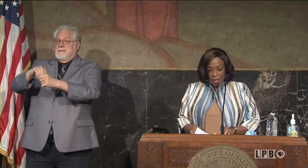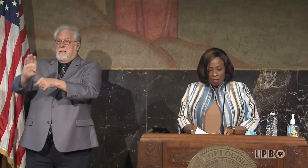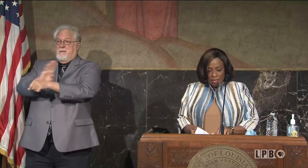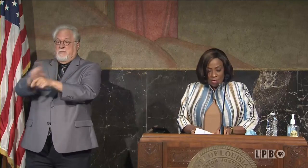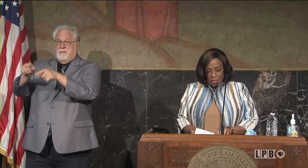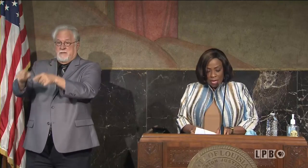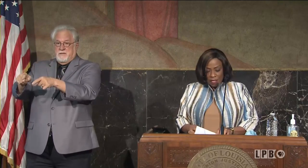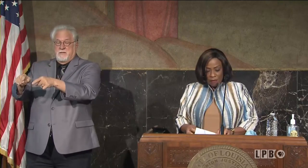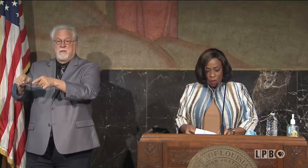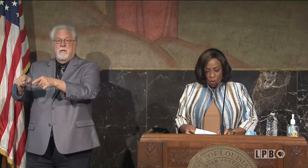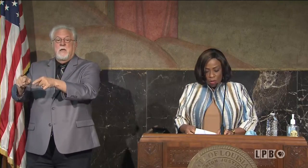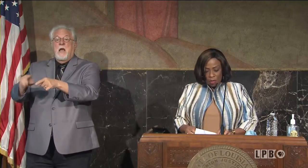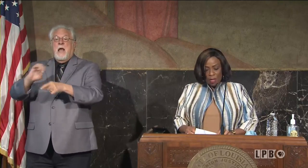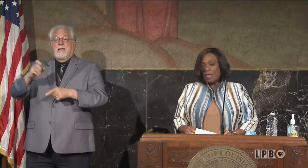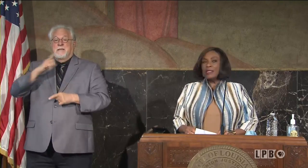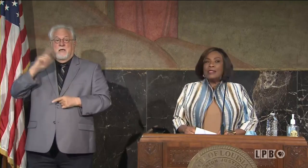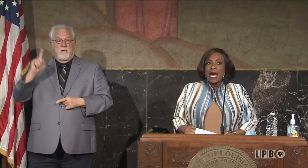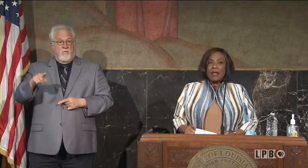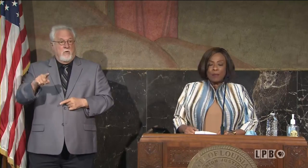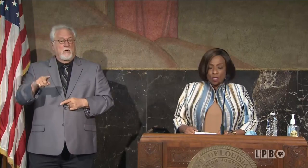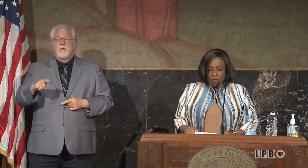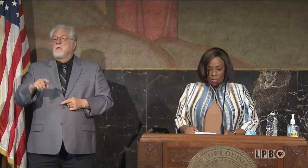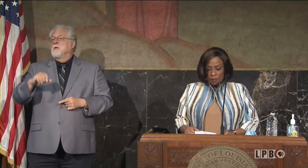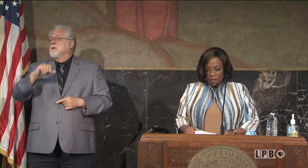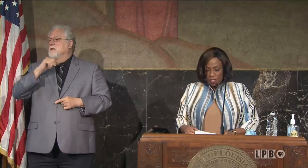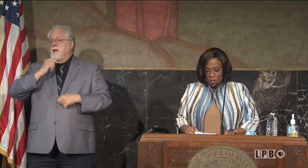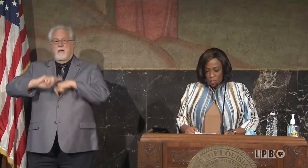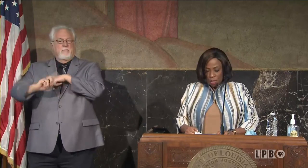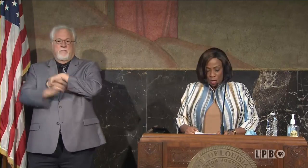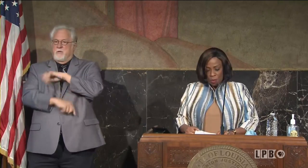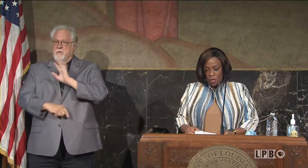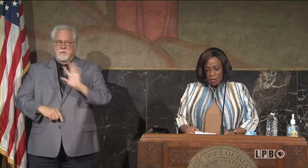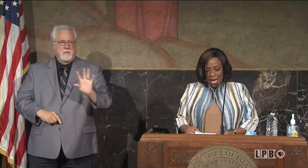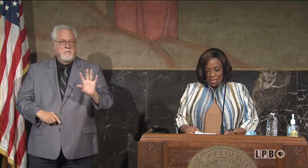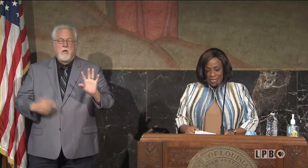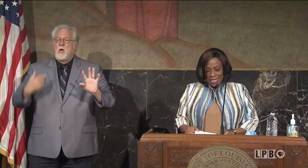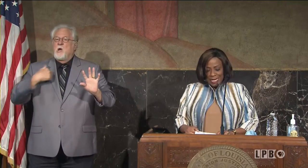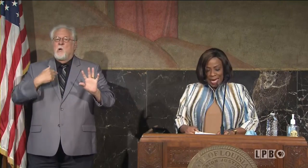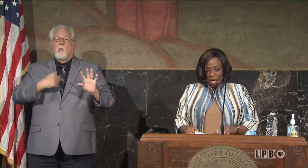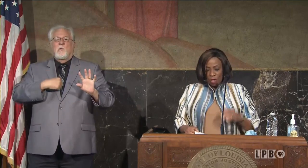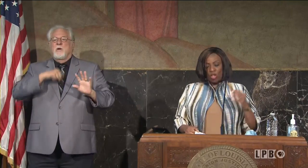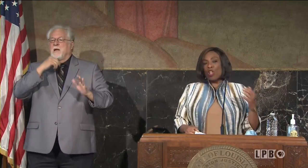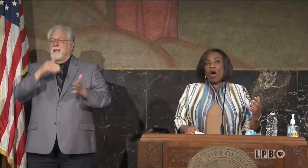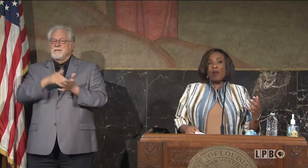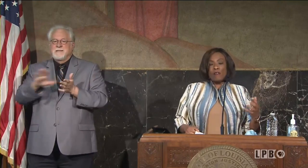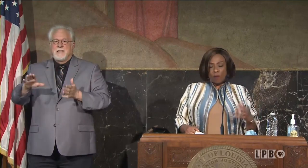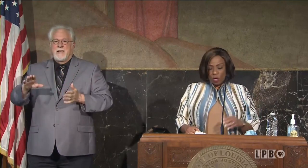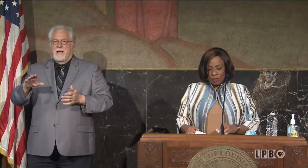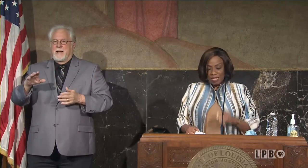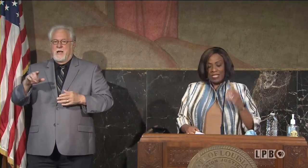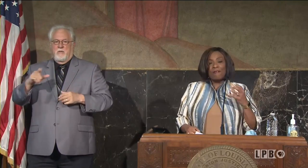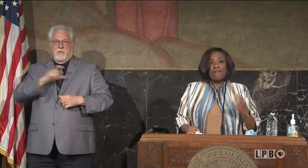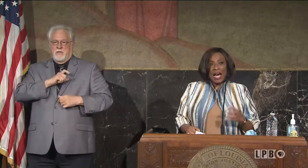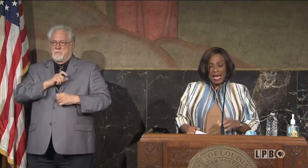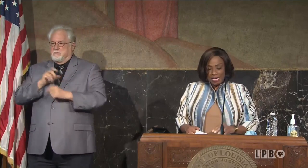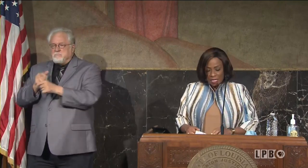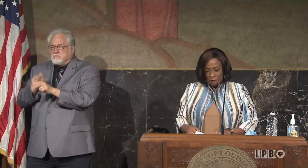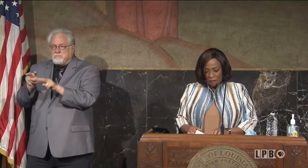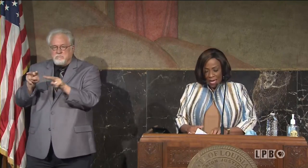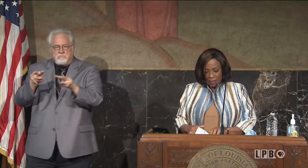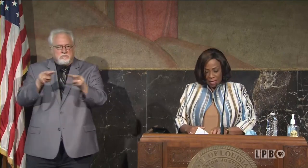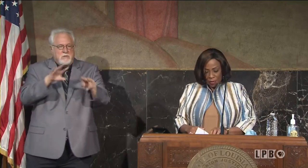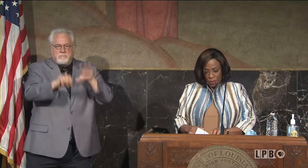businesses. This executive order is not a punitive measure. We are not sending out law enforcement to